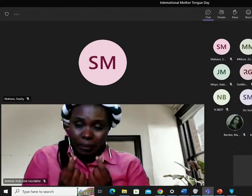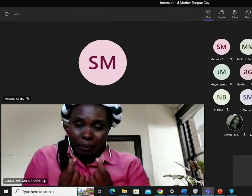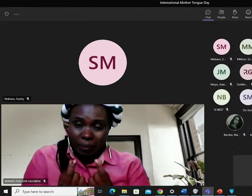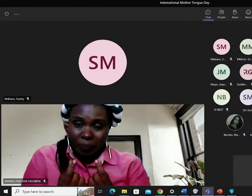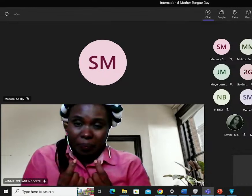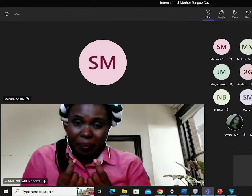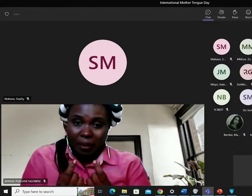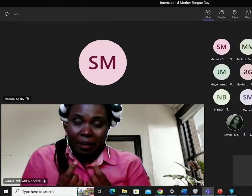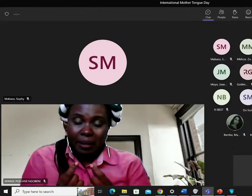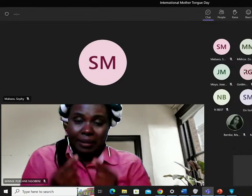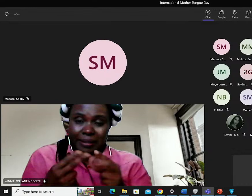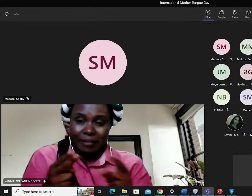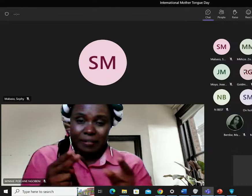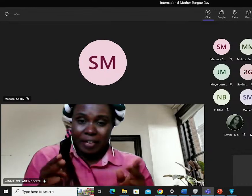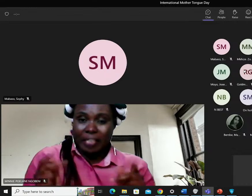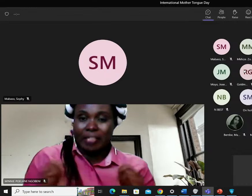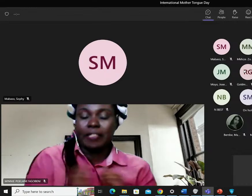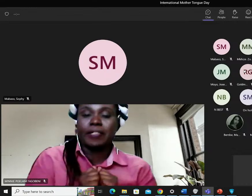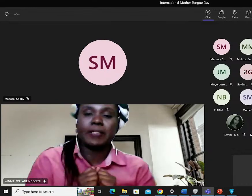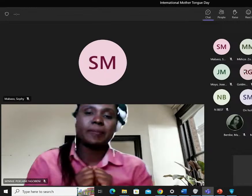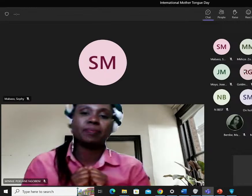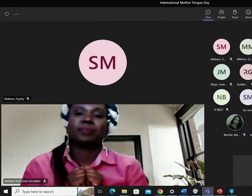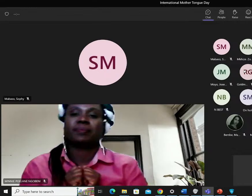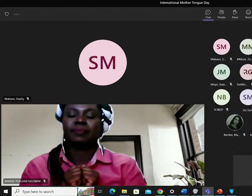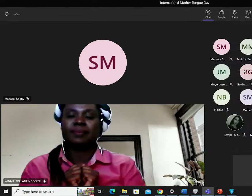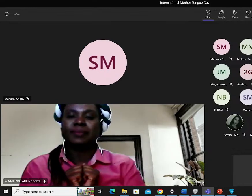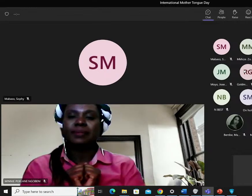a difference.